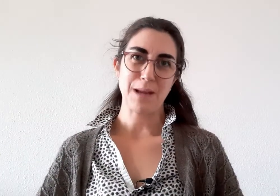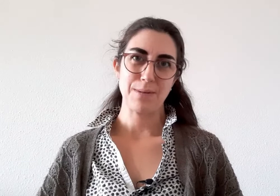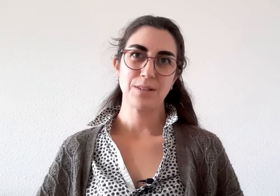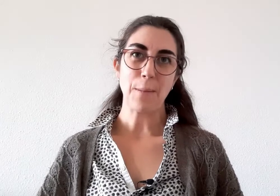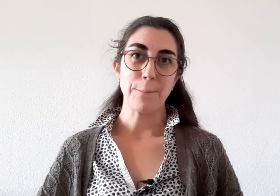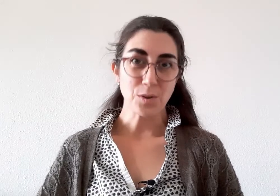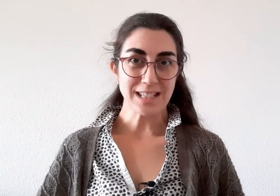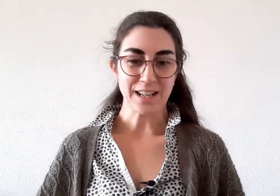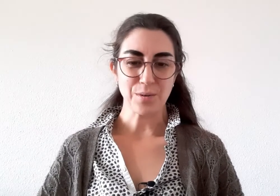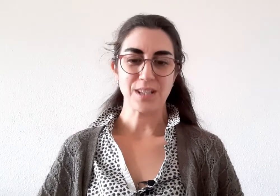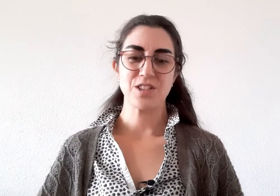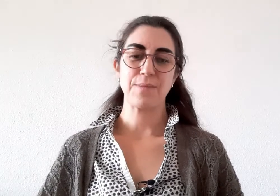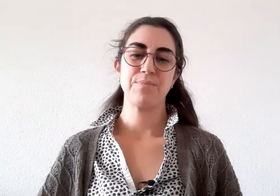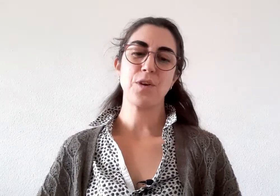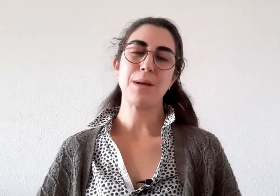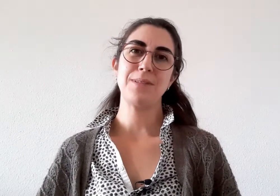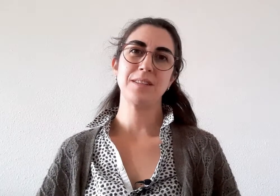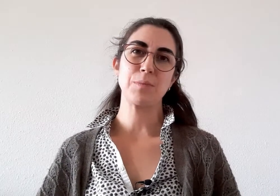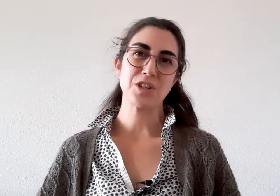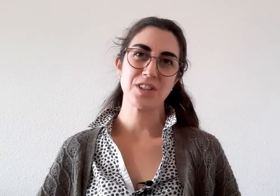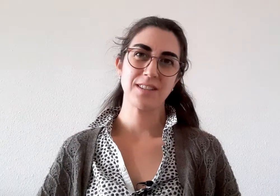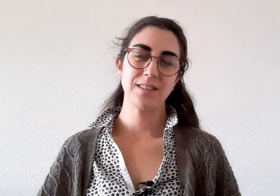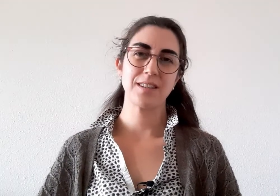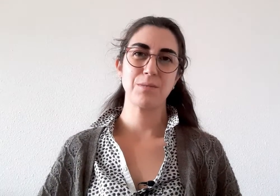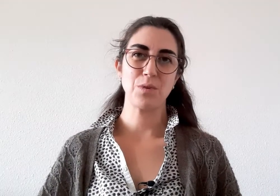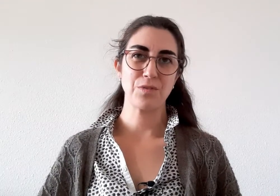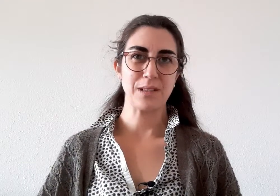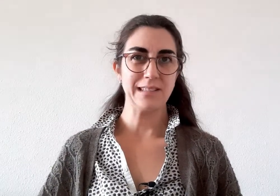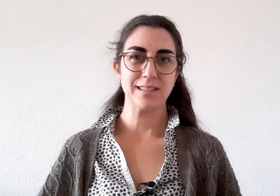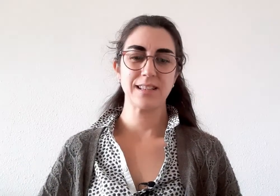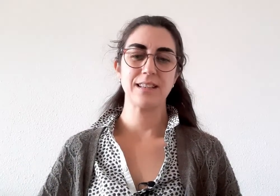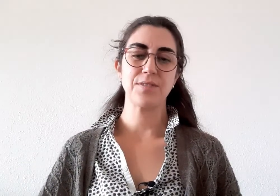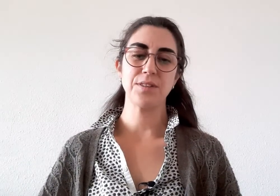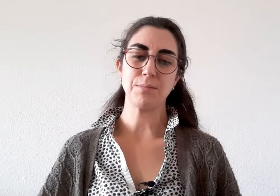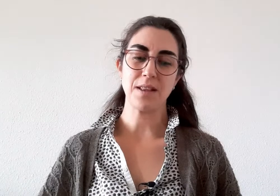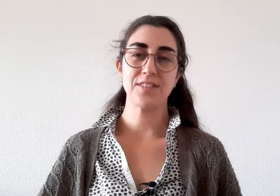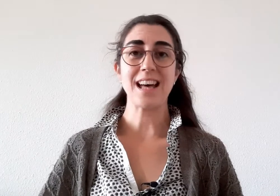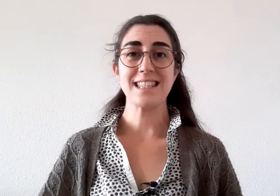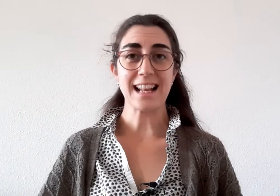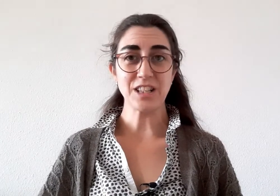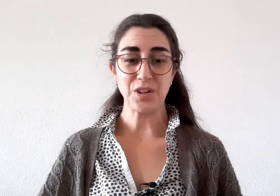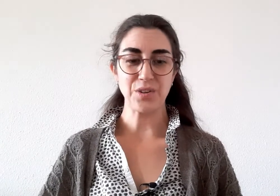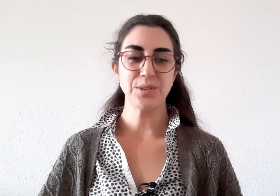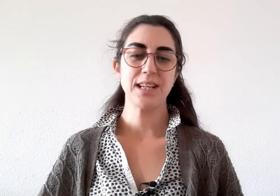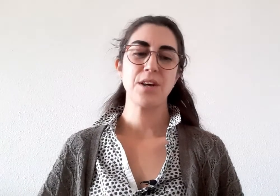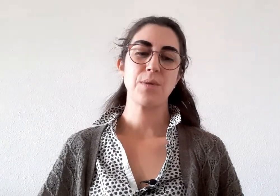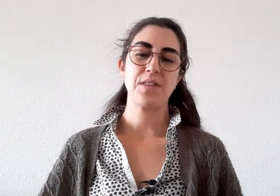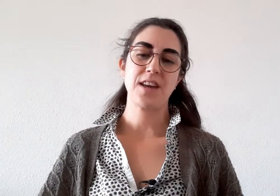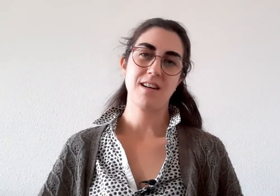baby's body language. Your baby's expressions and movements in the first months are telling you whether they are